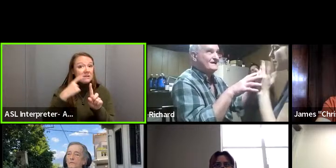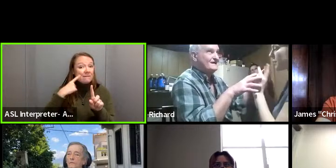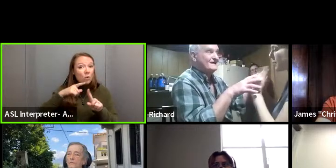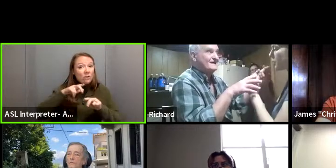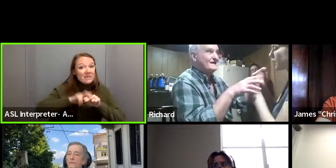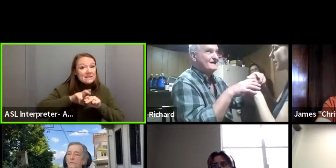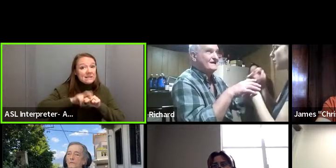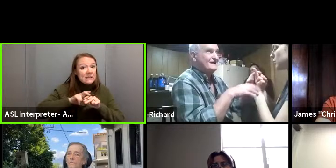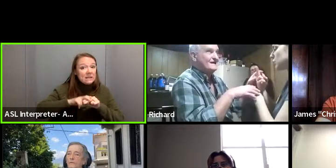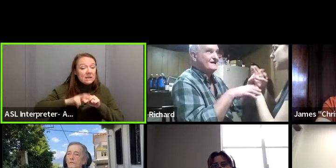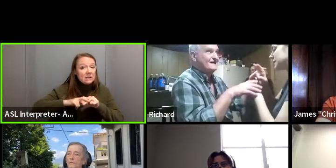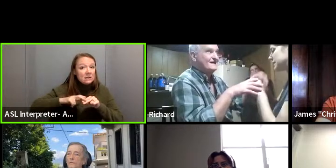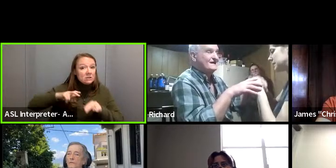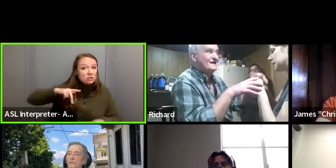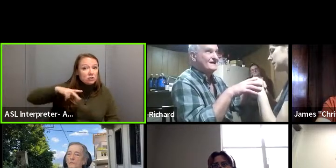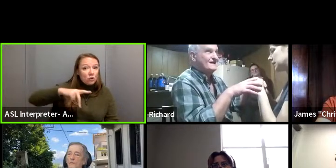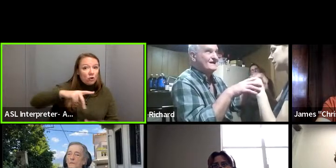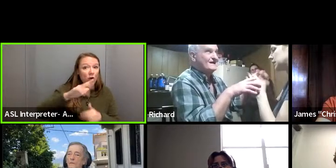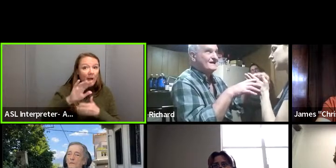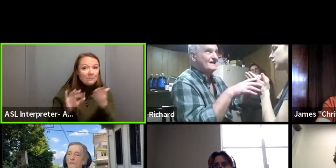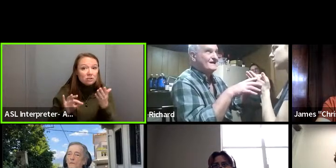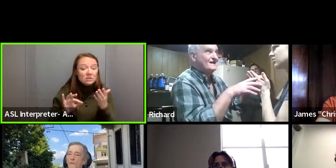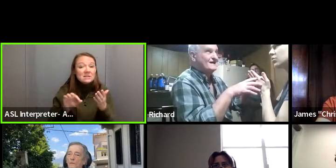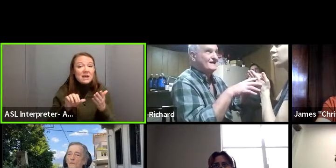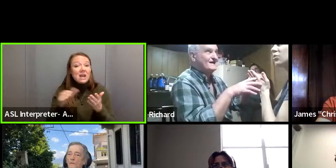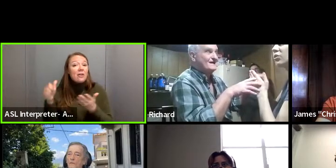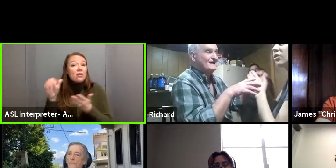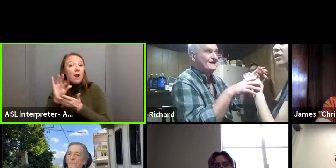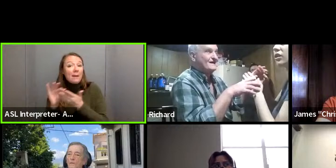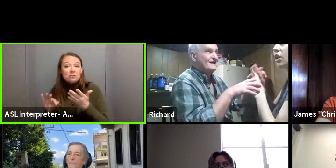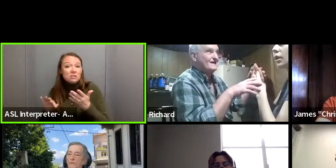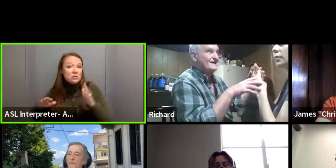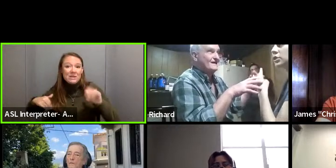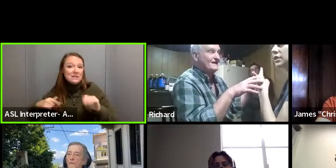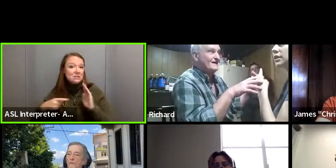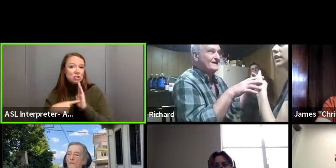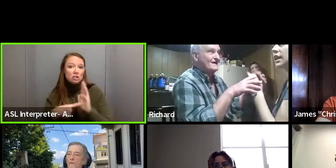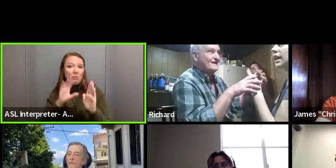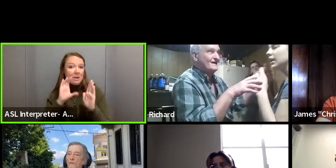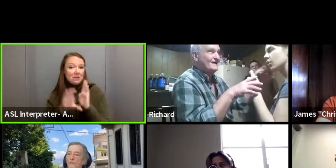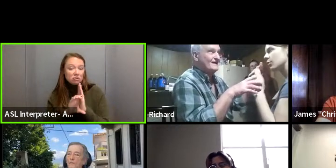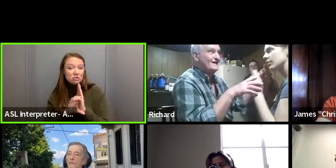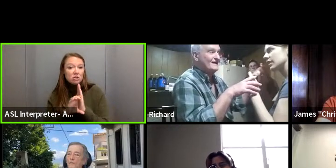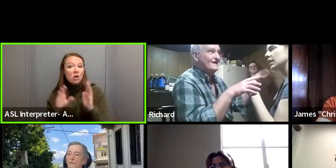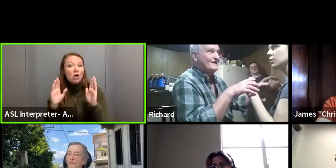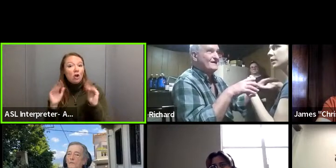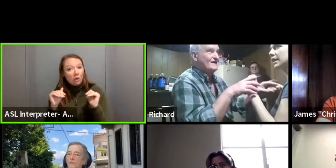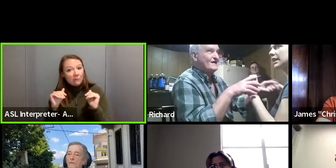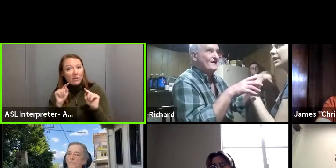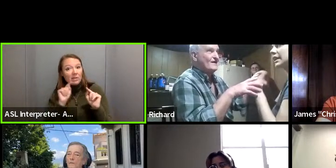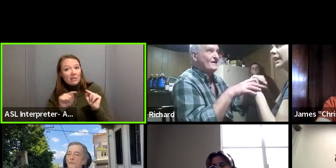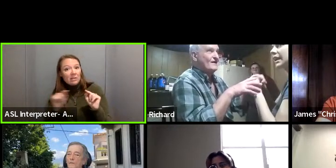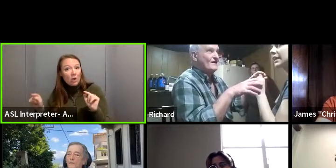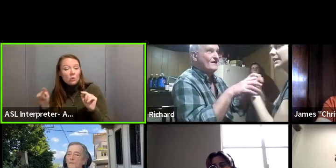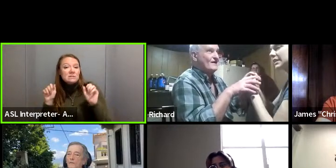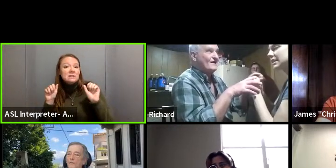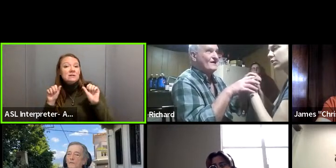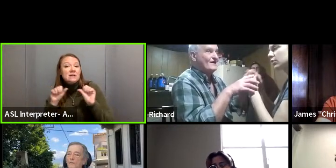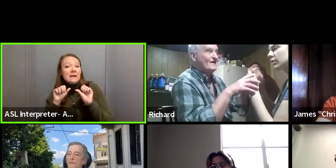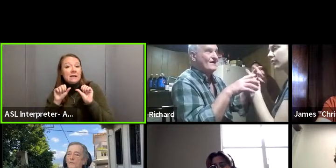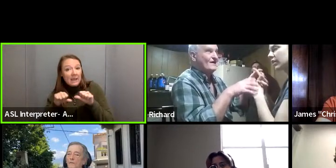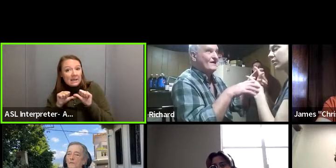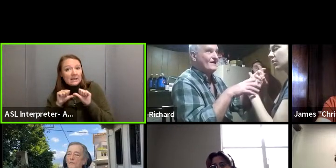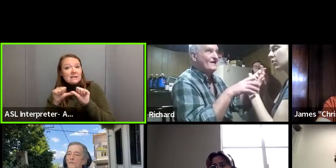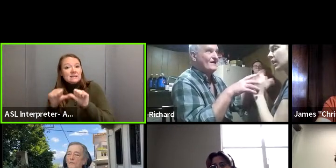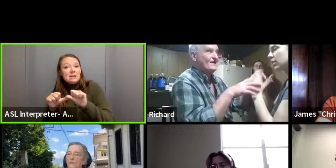outlaid today that we weren't quite pictured, I think can hopefully continue to bridge the gap and make